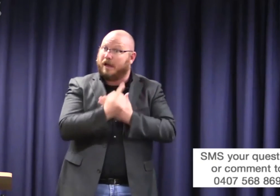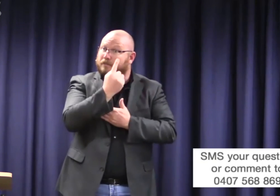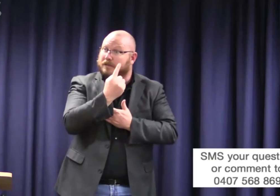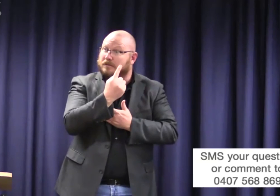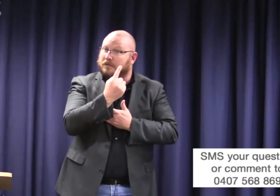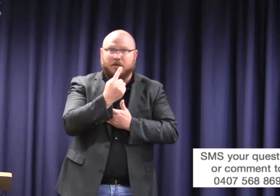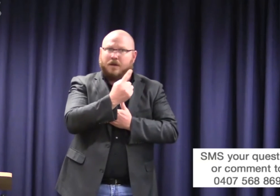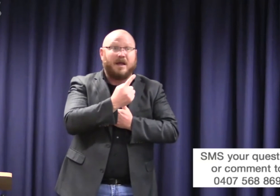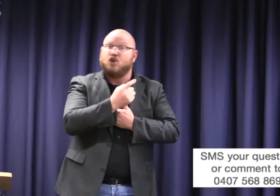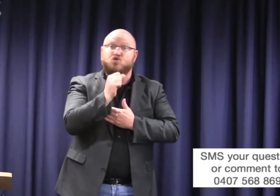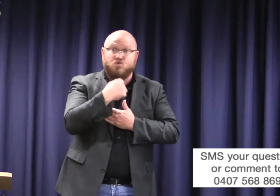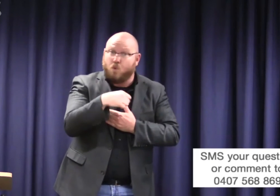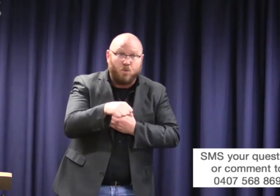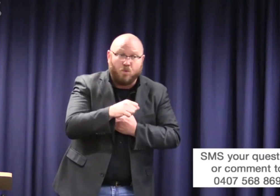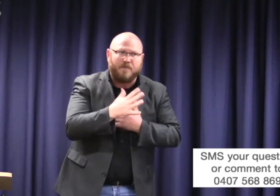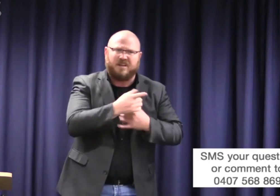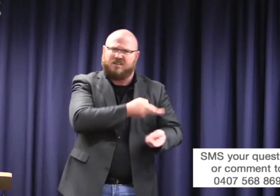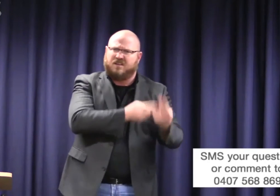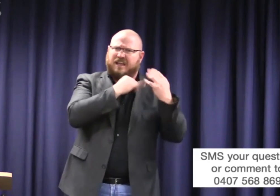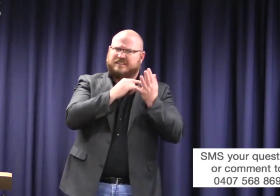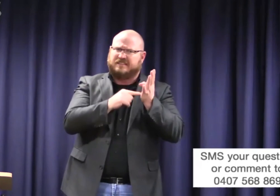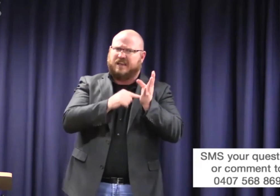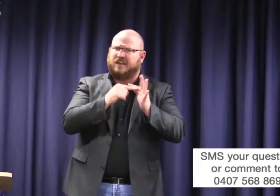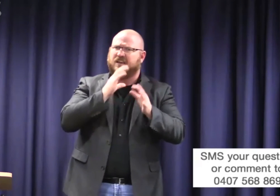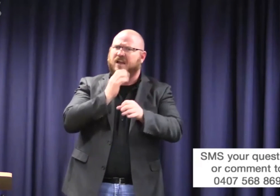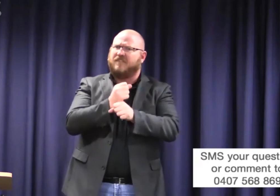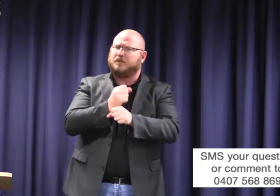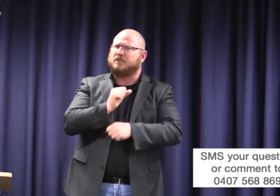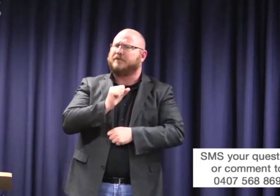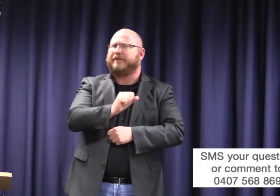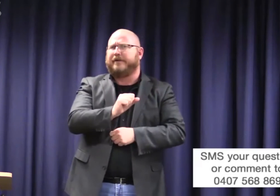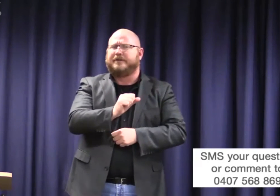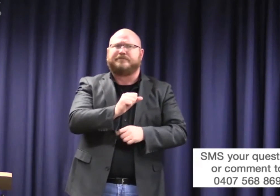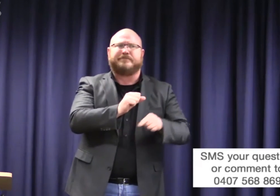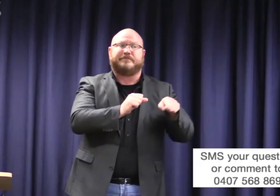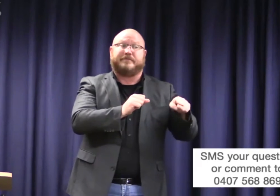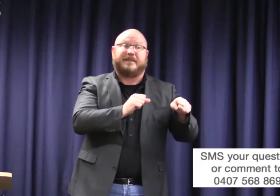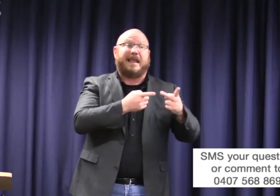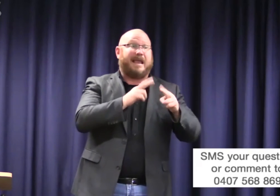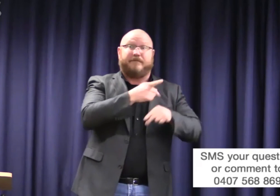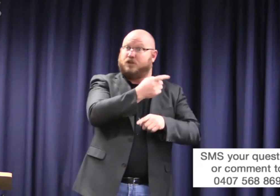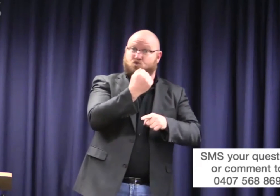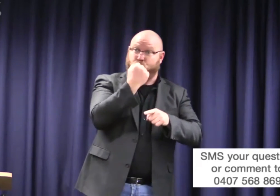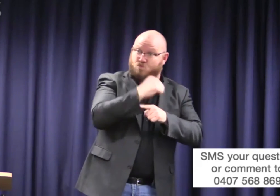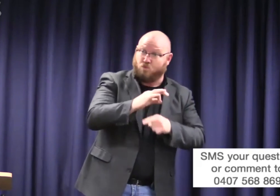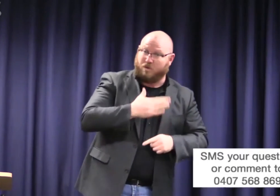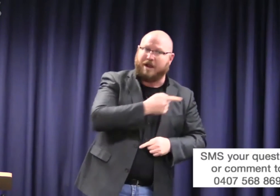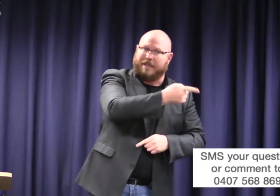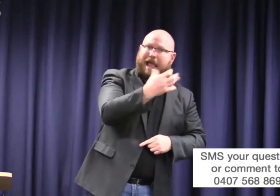government minister and I said, would you like that to occur? Obviously not, but it becomes a state government